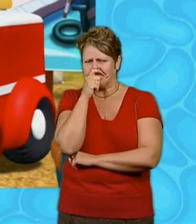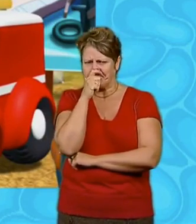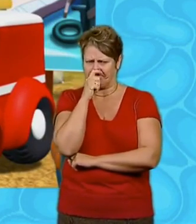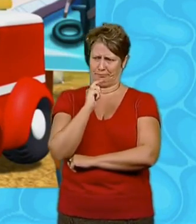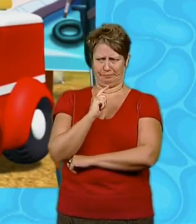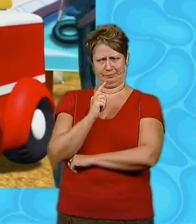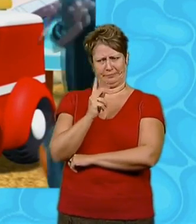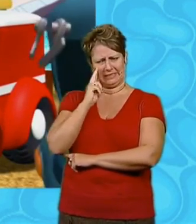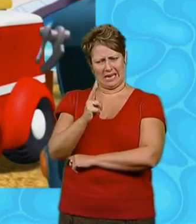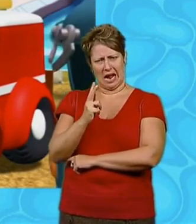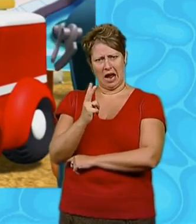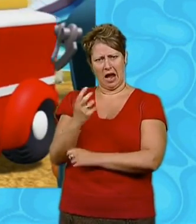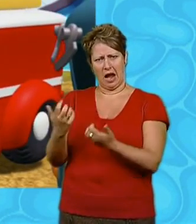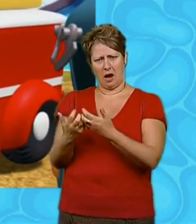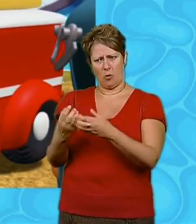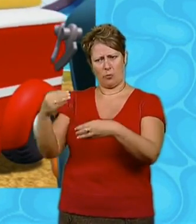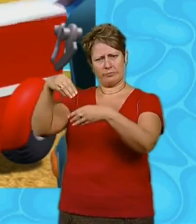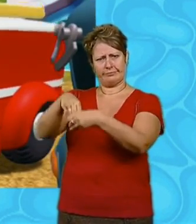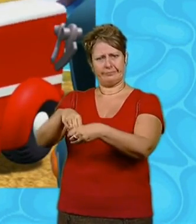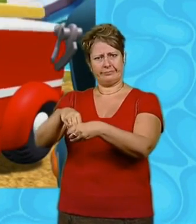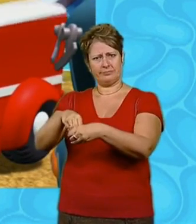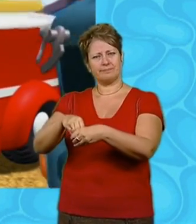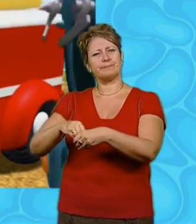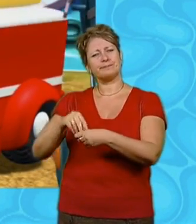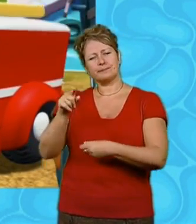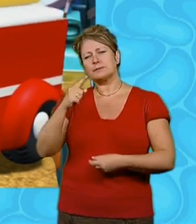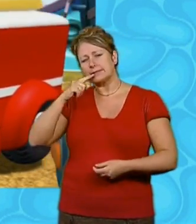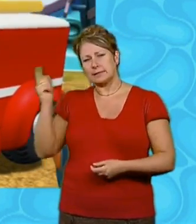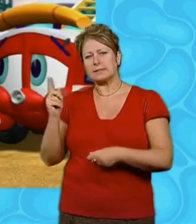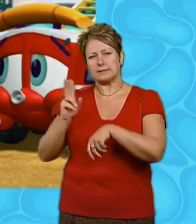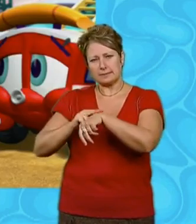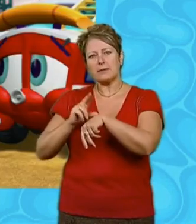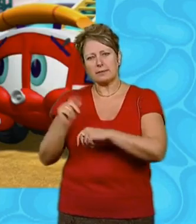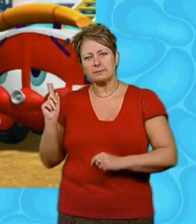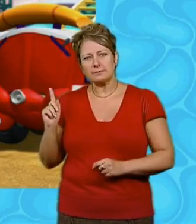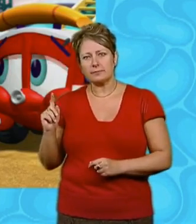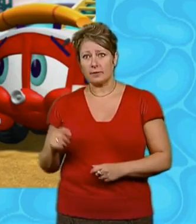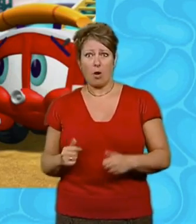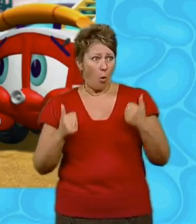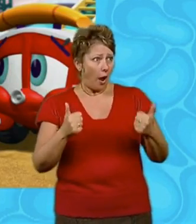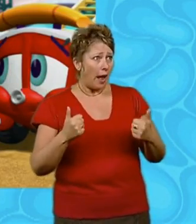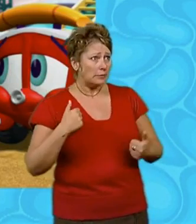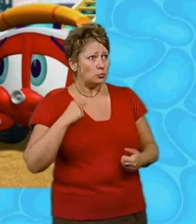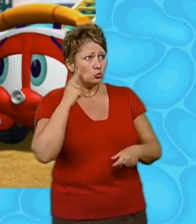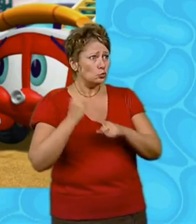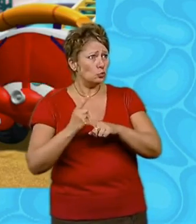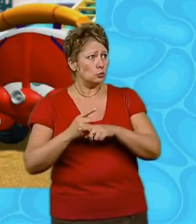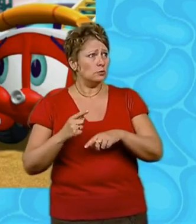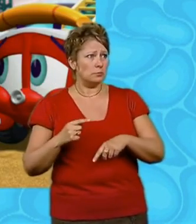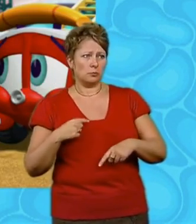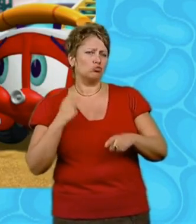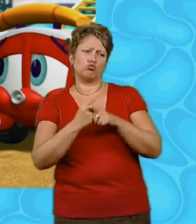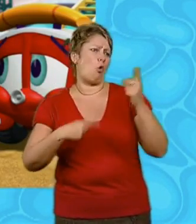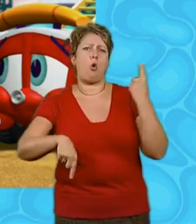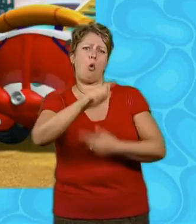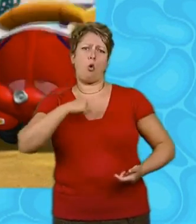admit, this doesn't look good. I think maybe you better go and talk to Hubert. Fine. I'll talk to Hubert. But I'm